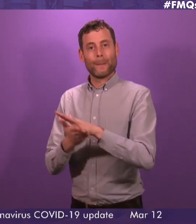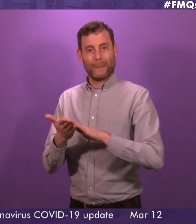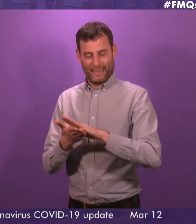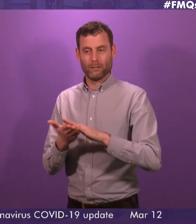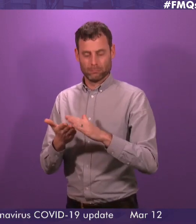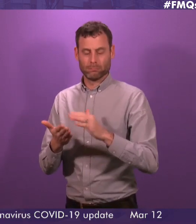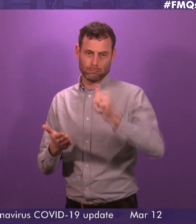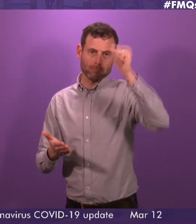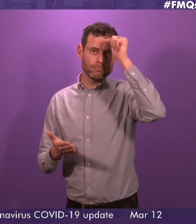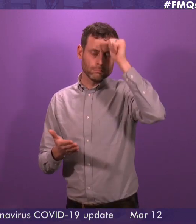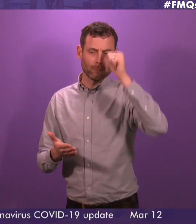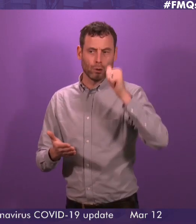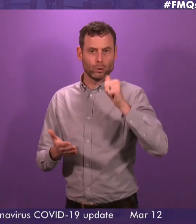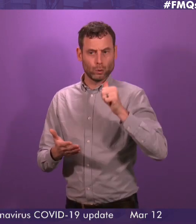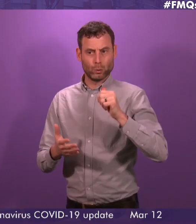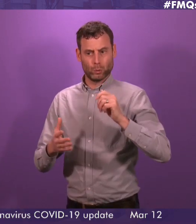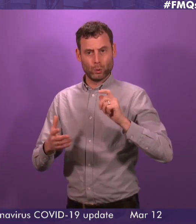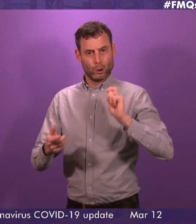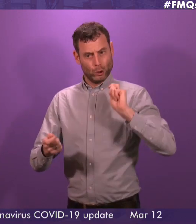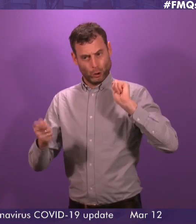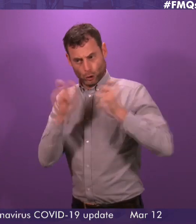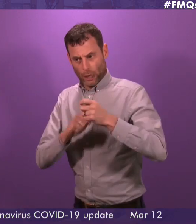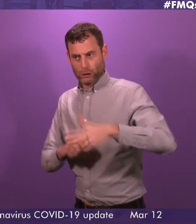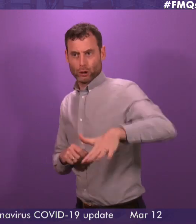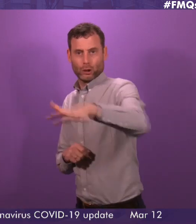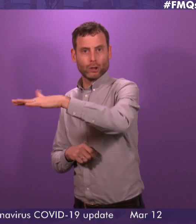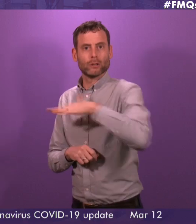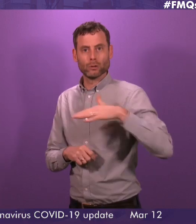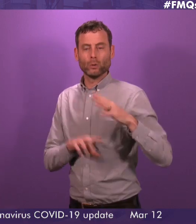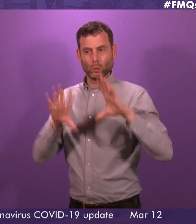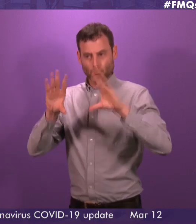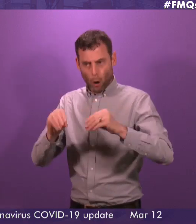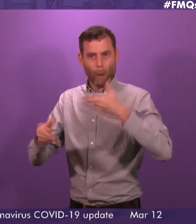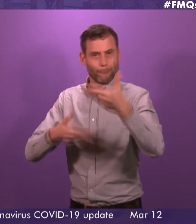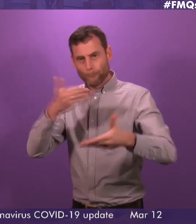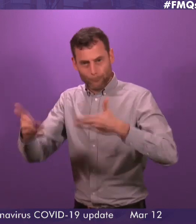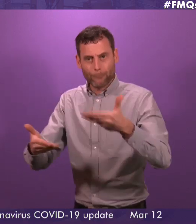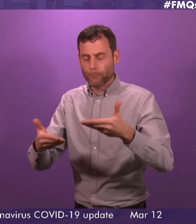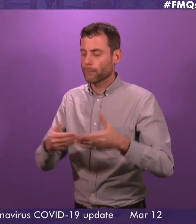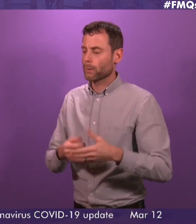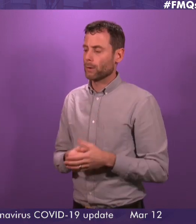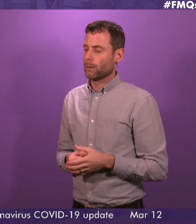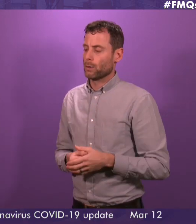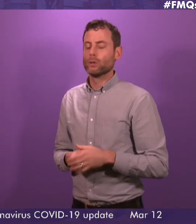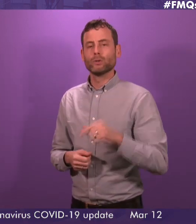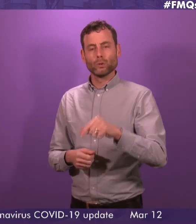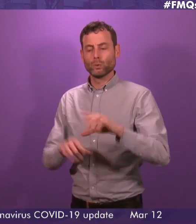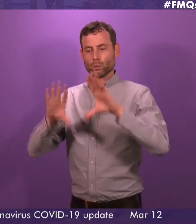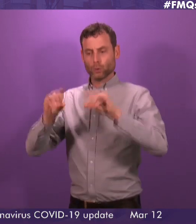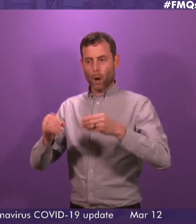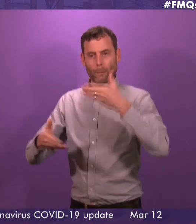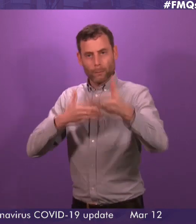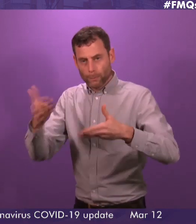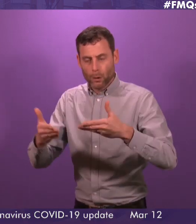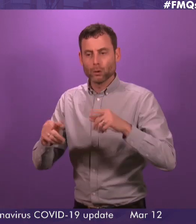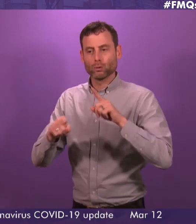impact on those objectives, which is to delay the spread, reduce